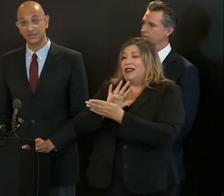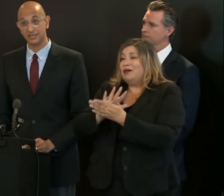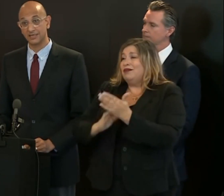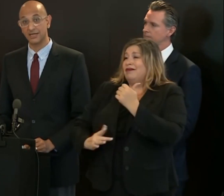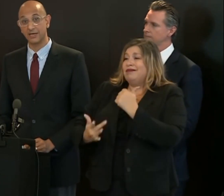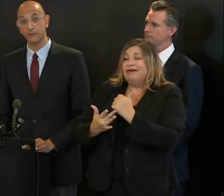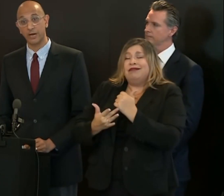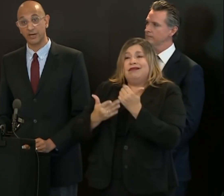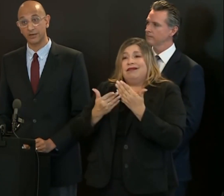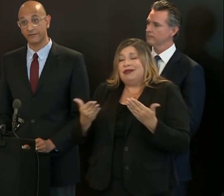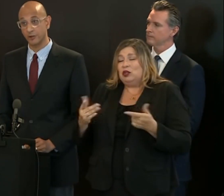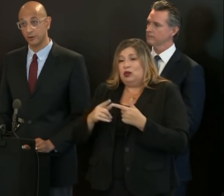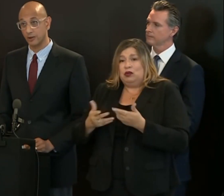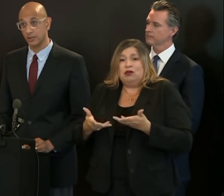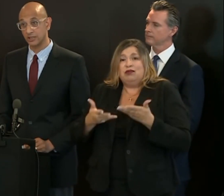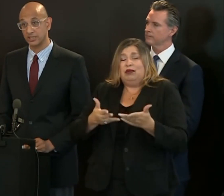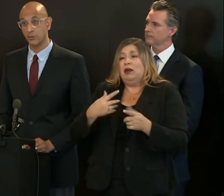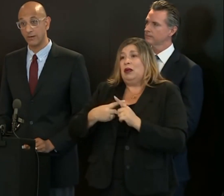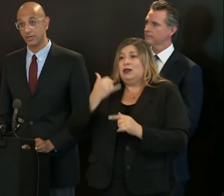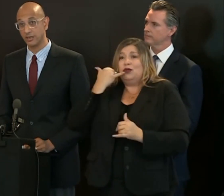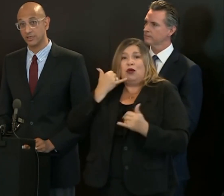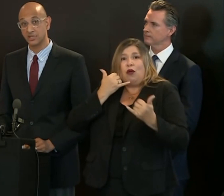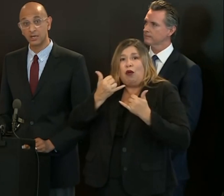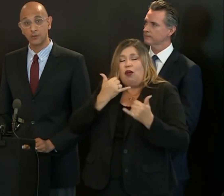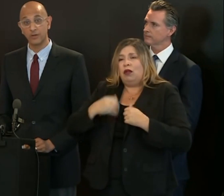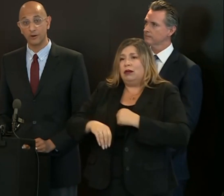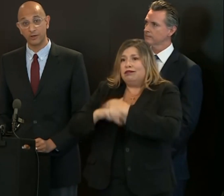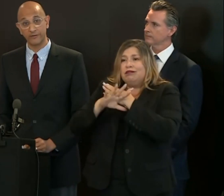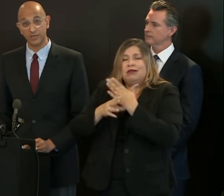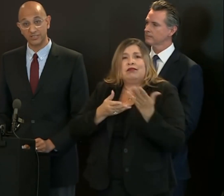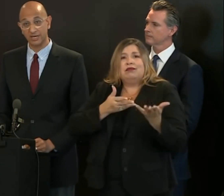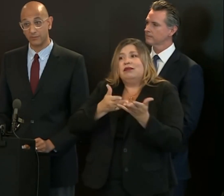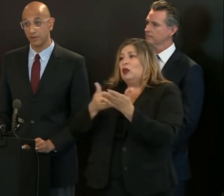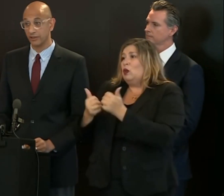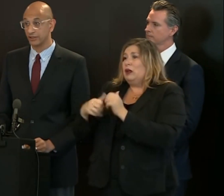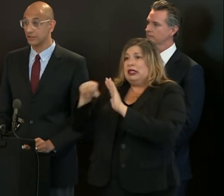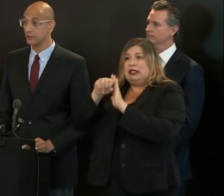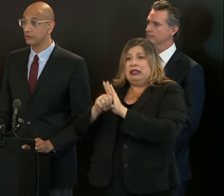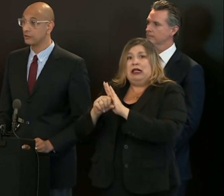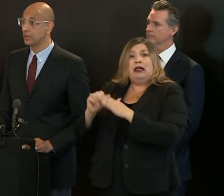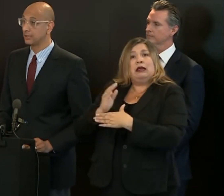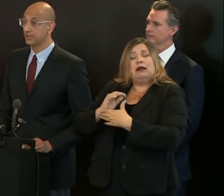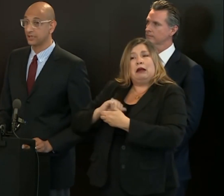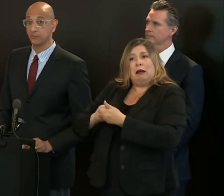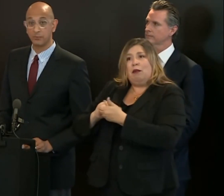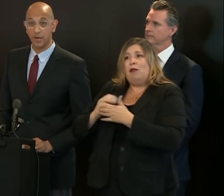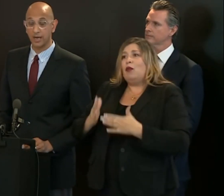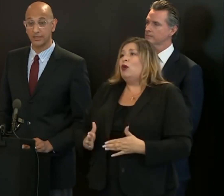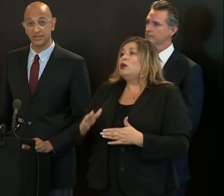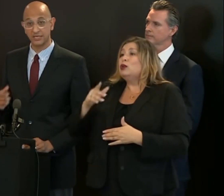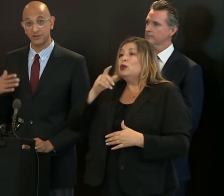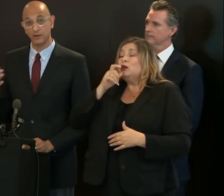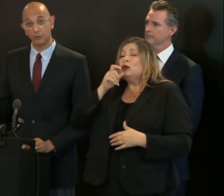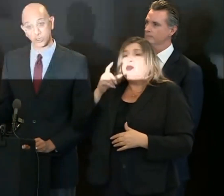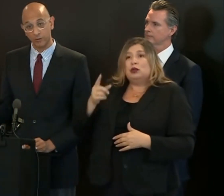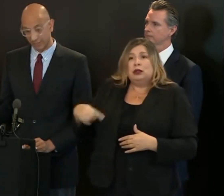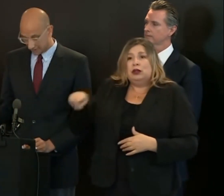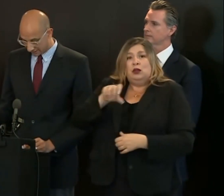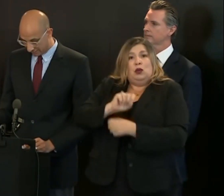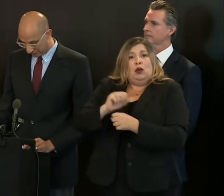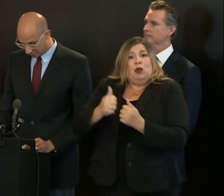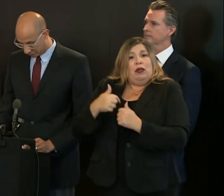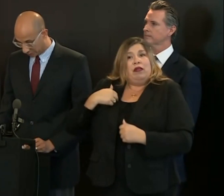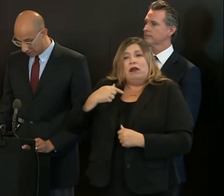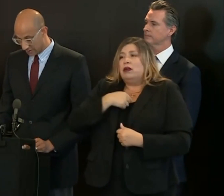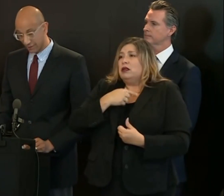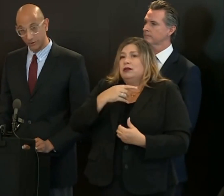technical assistance in regular phone calls and webinars with all of our state partners who need to continue to work with